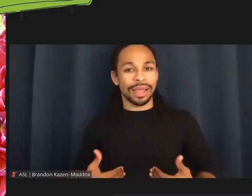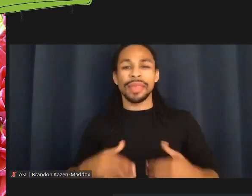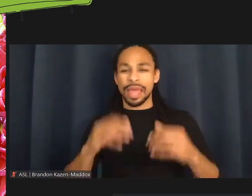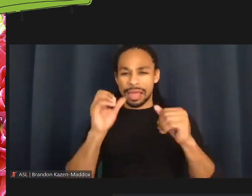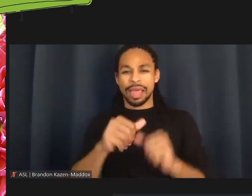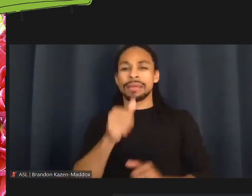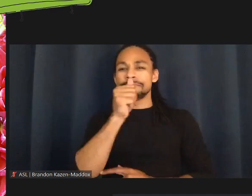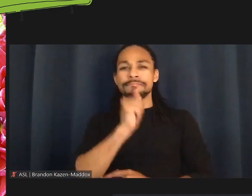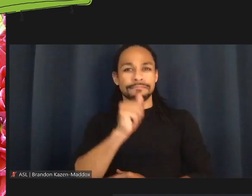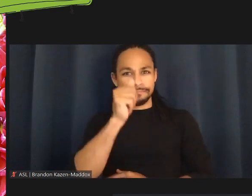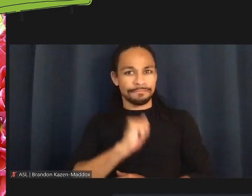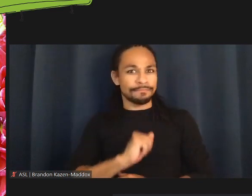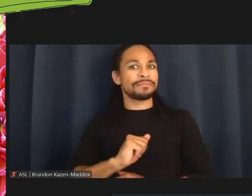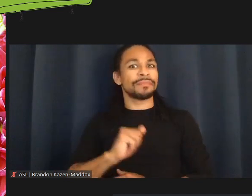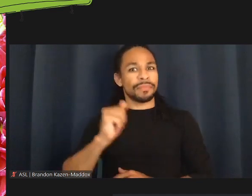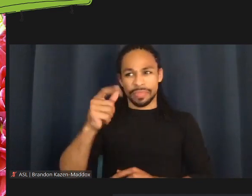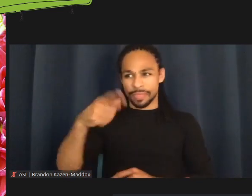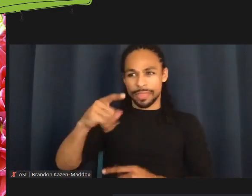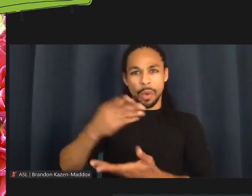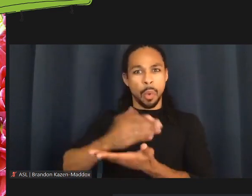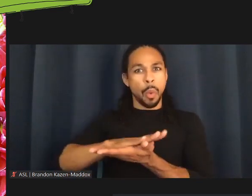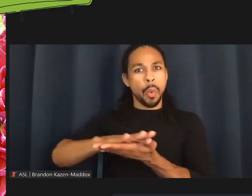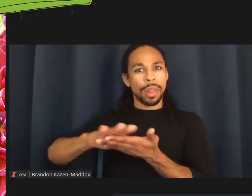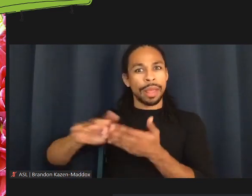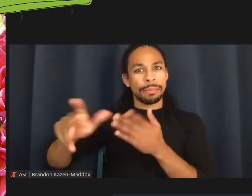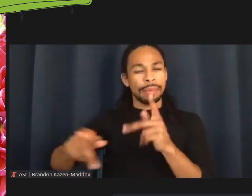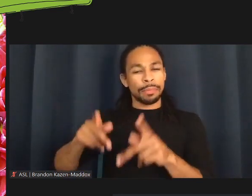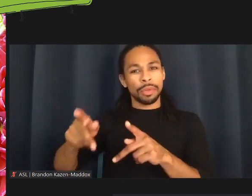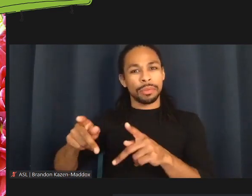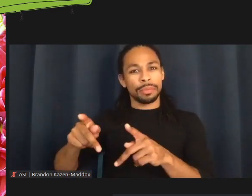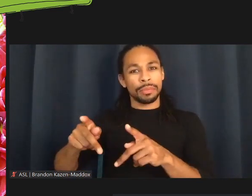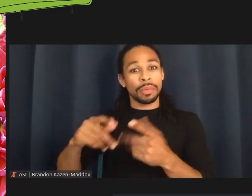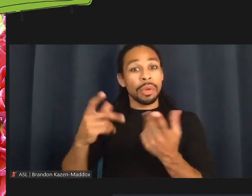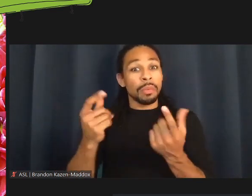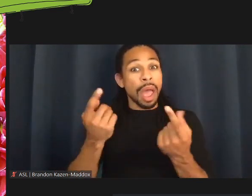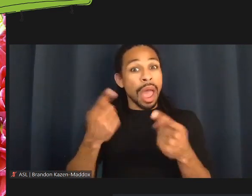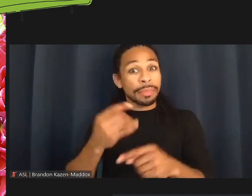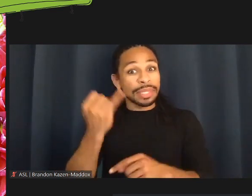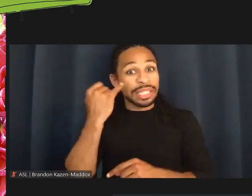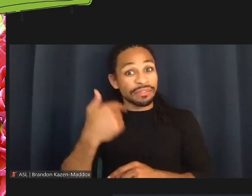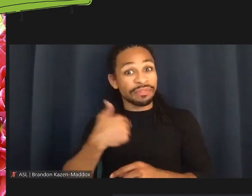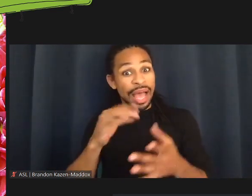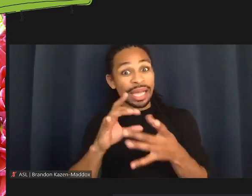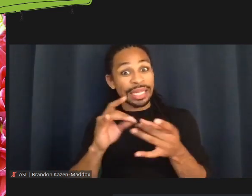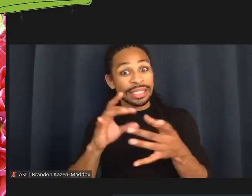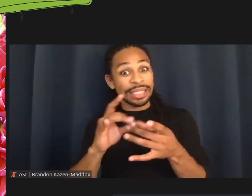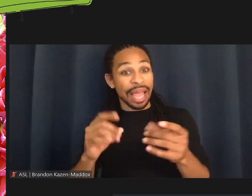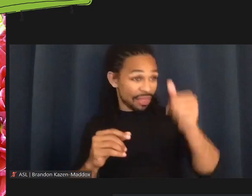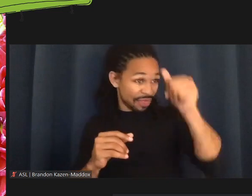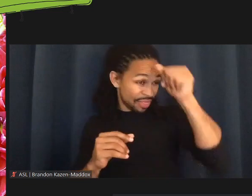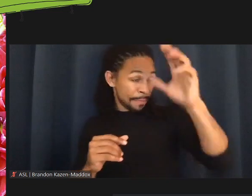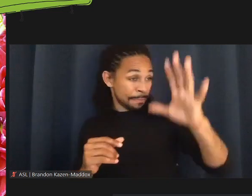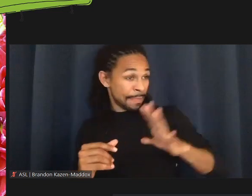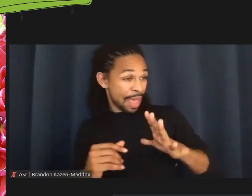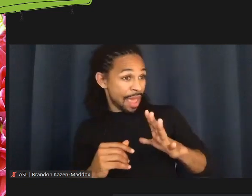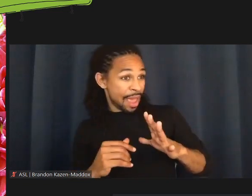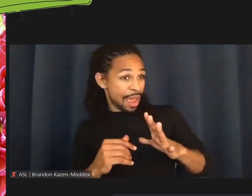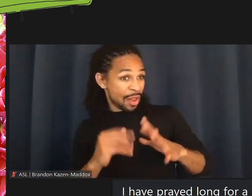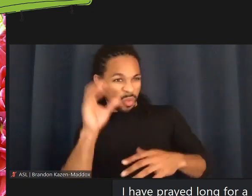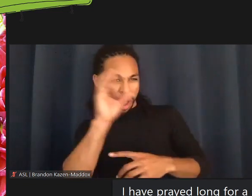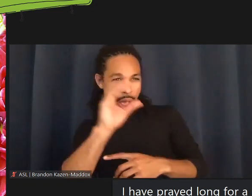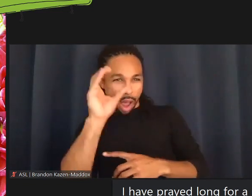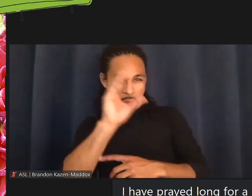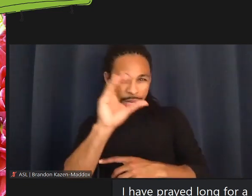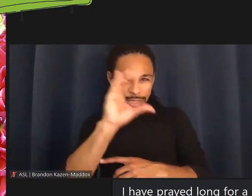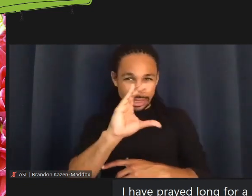What if I said, that a man hunts the beast for